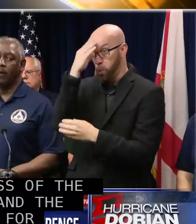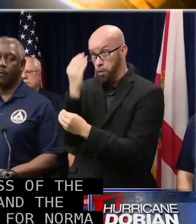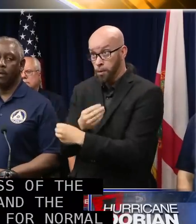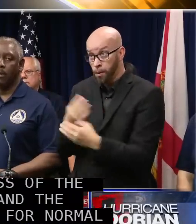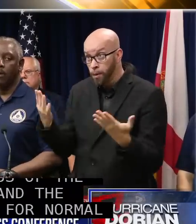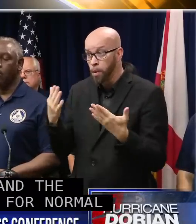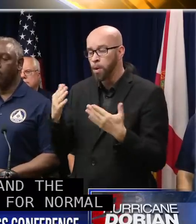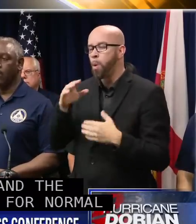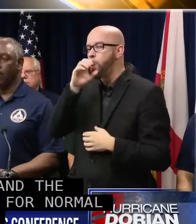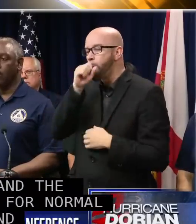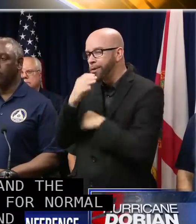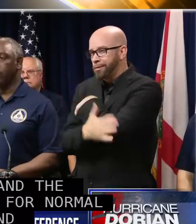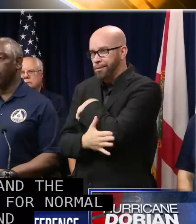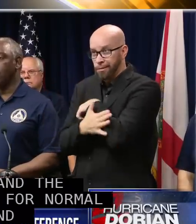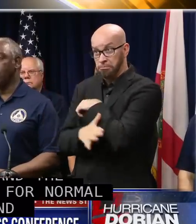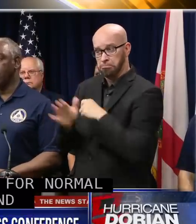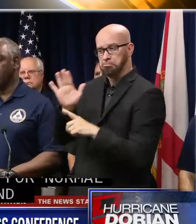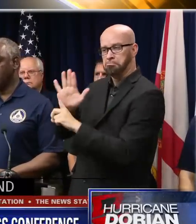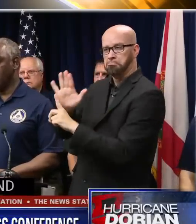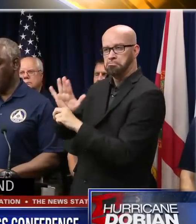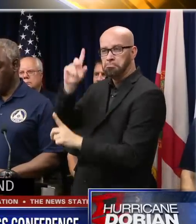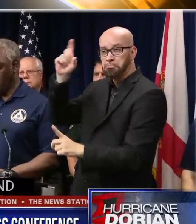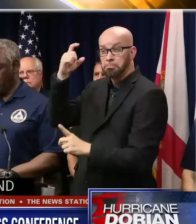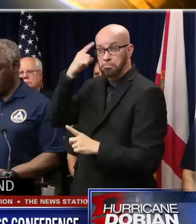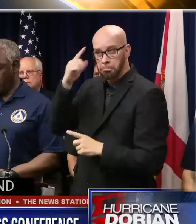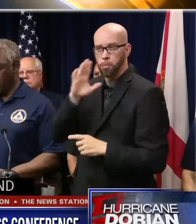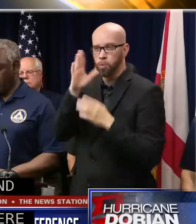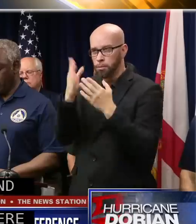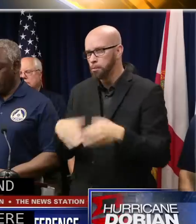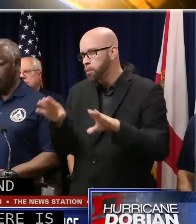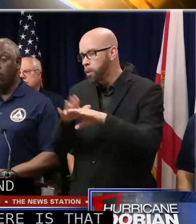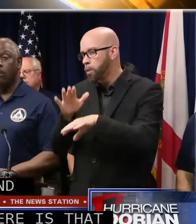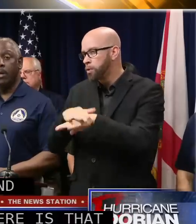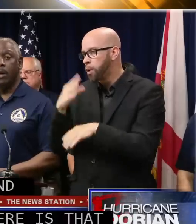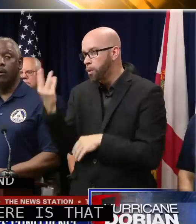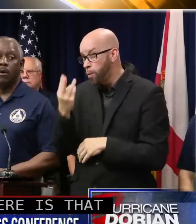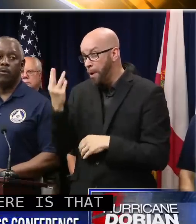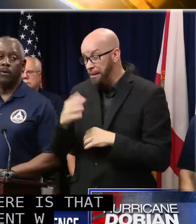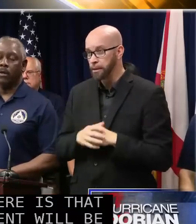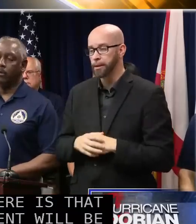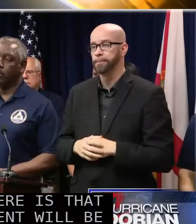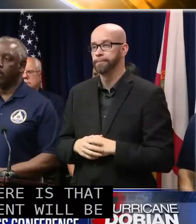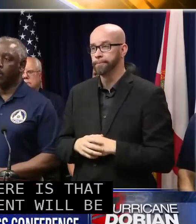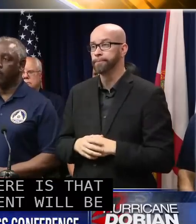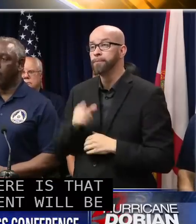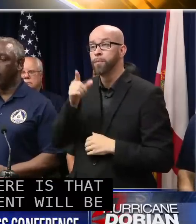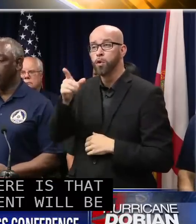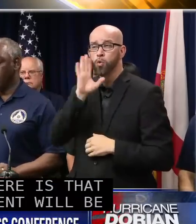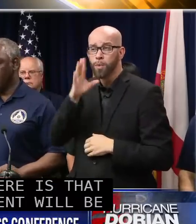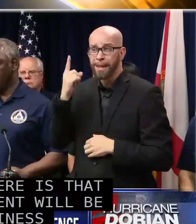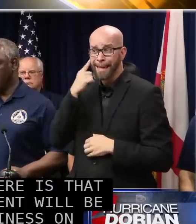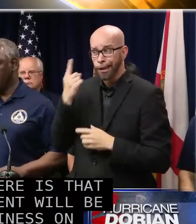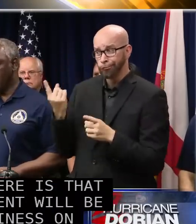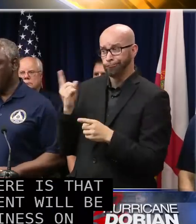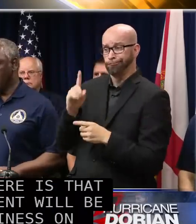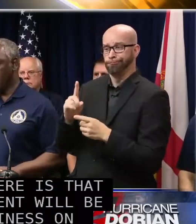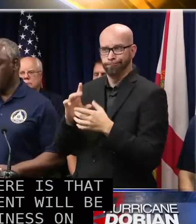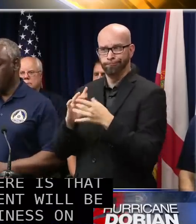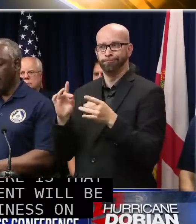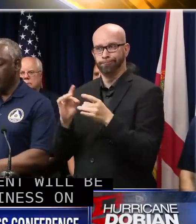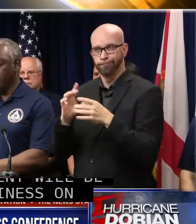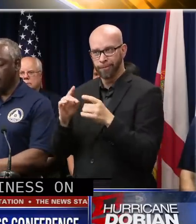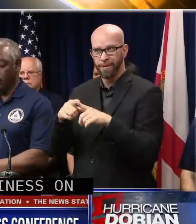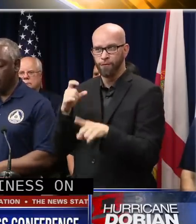County government will be closed for normal business on Wednesday. You will be hearing shortly from the Chief